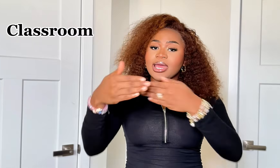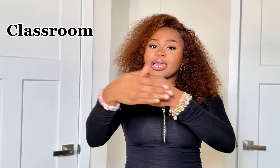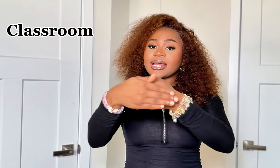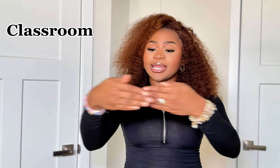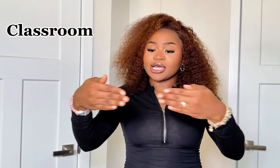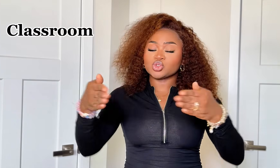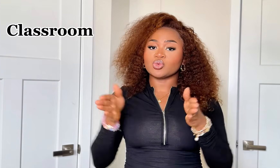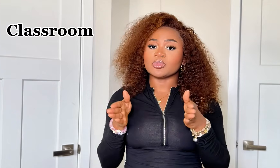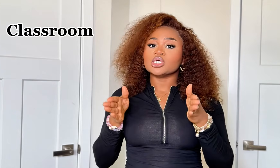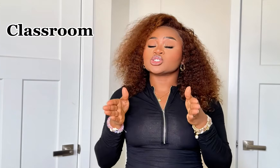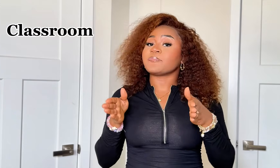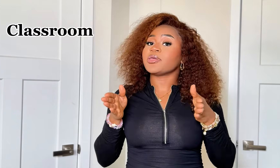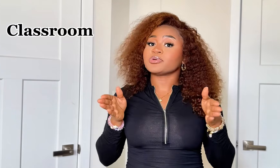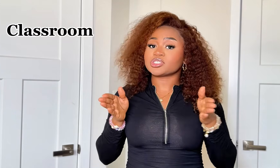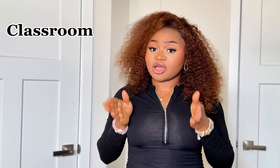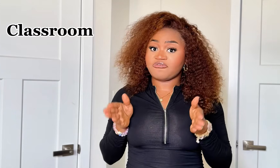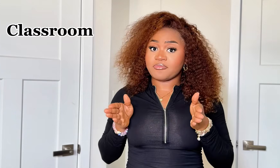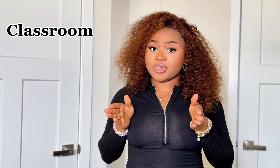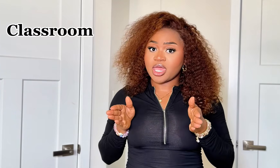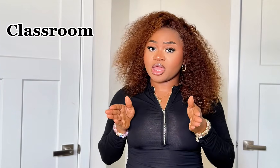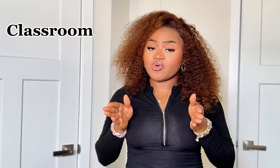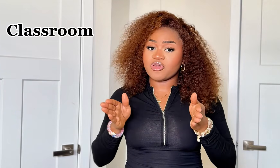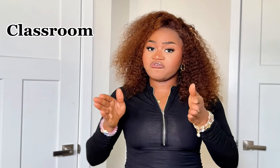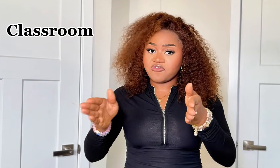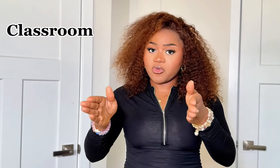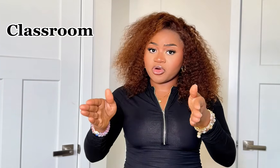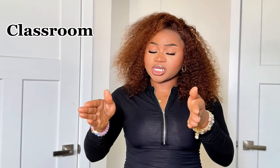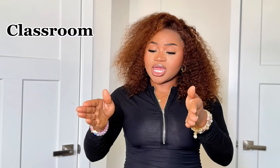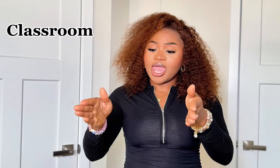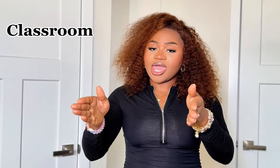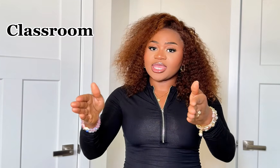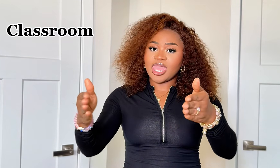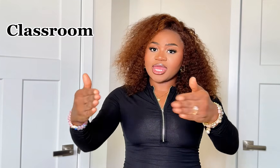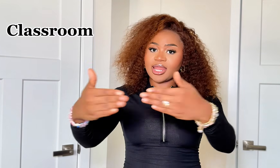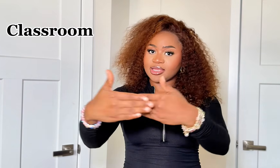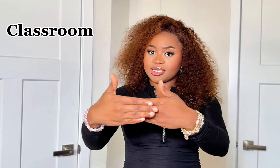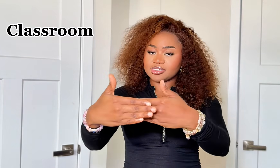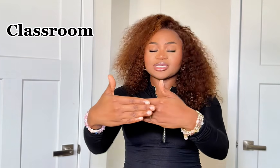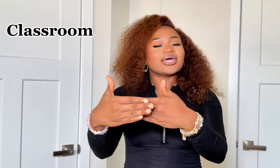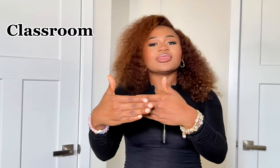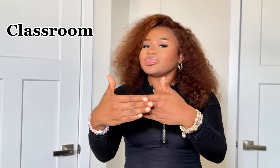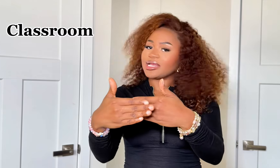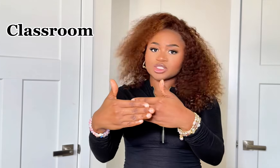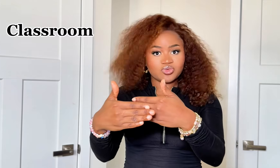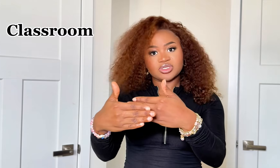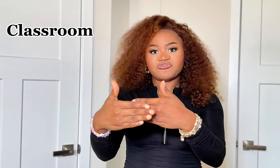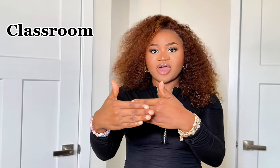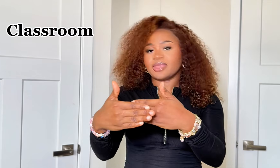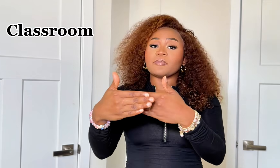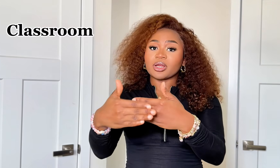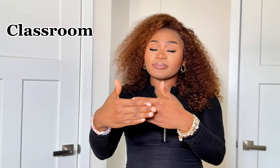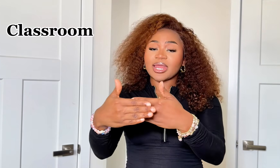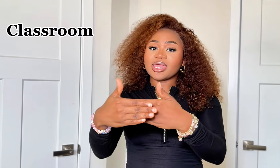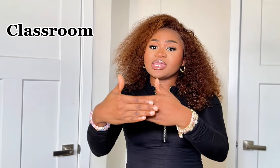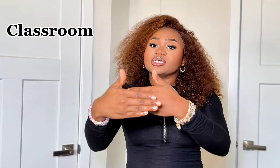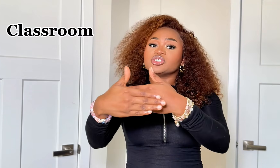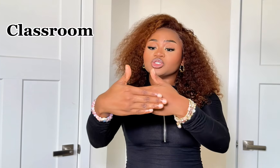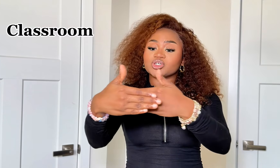classroom. Some people start from here going forward and they end like this. That too is fine. The bottom line is you're trying